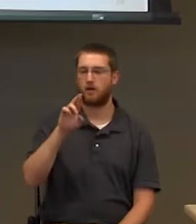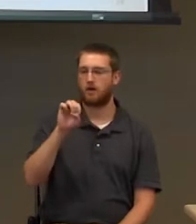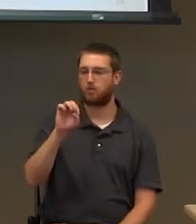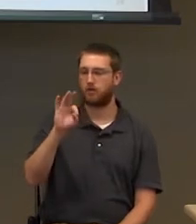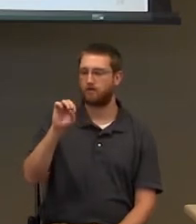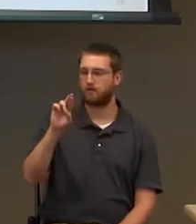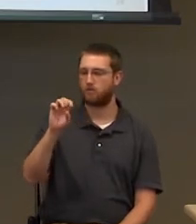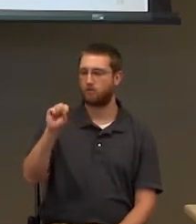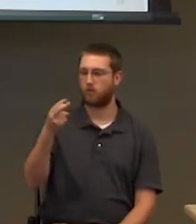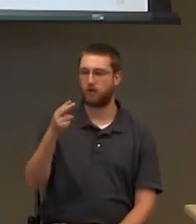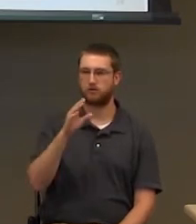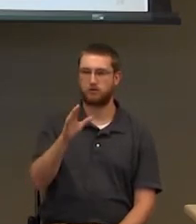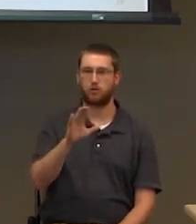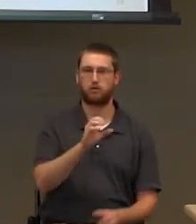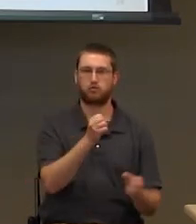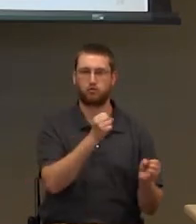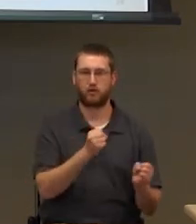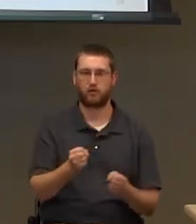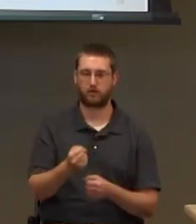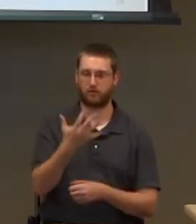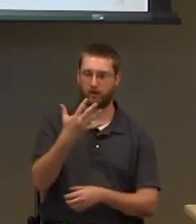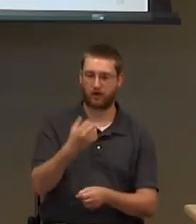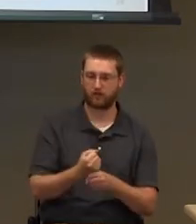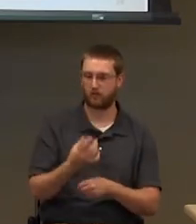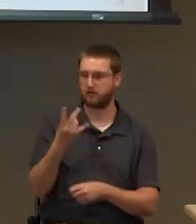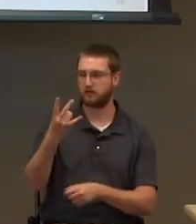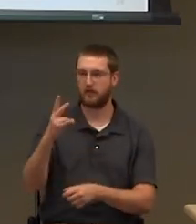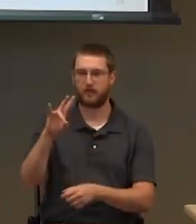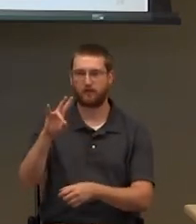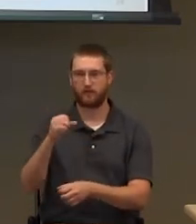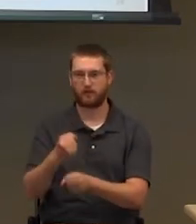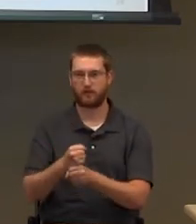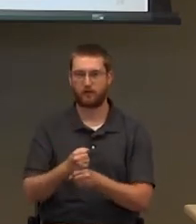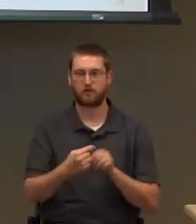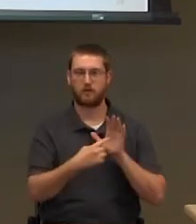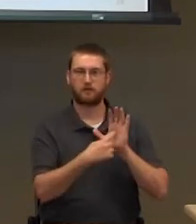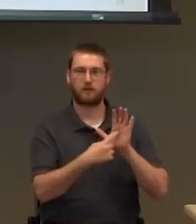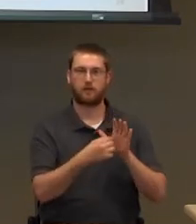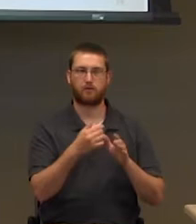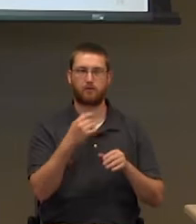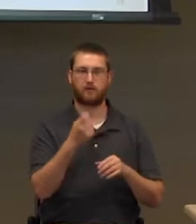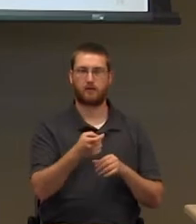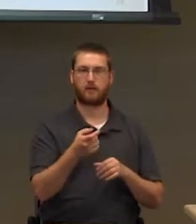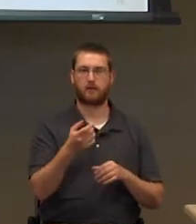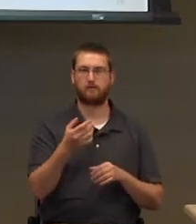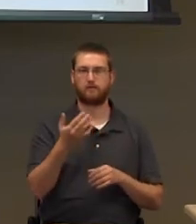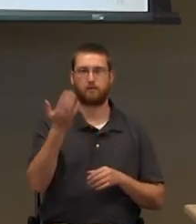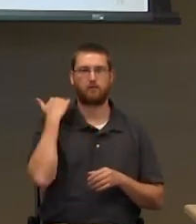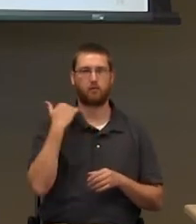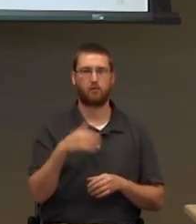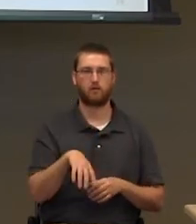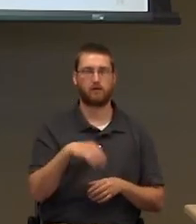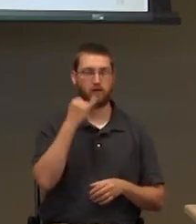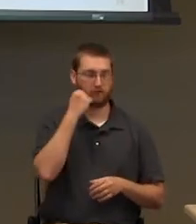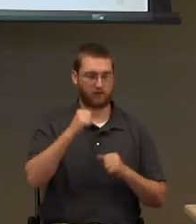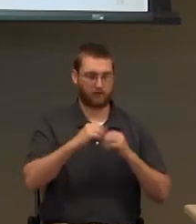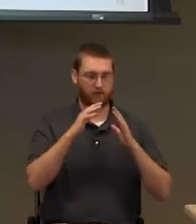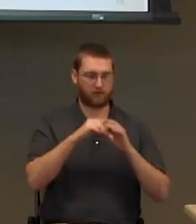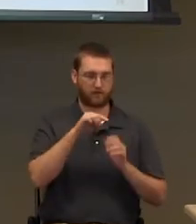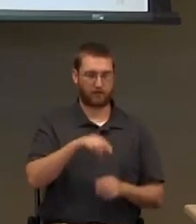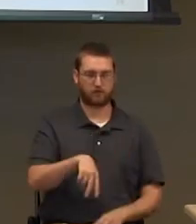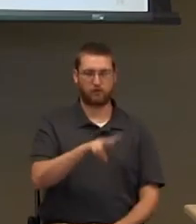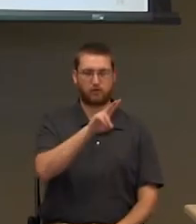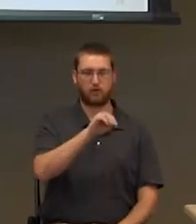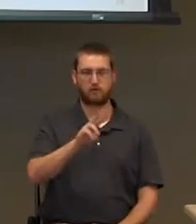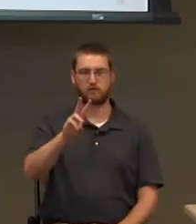your strategy every 5 to 7 years. And the example I gave earlier is, if we would have done this in 2006, the shelf